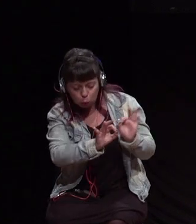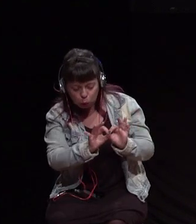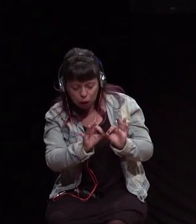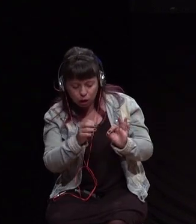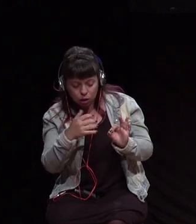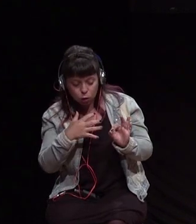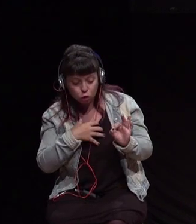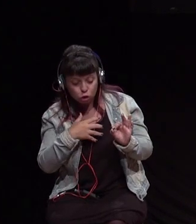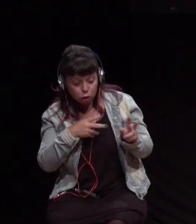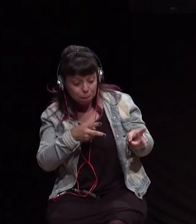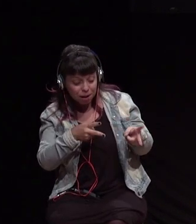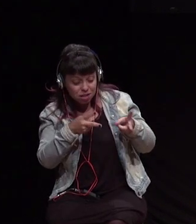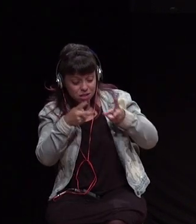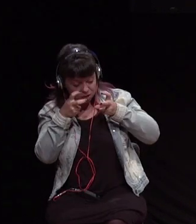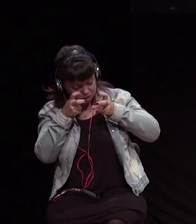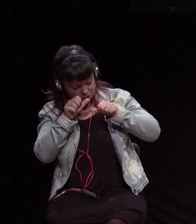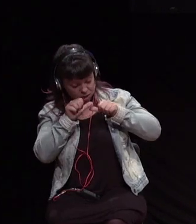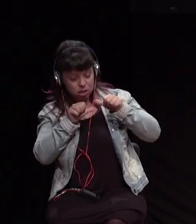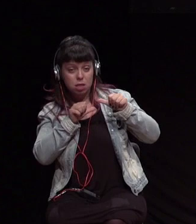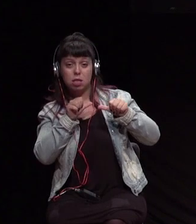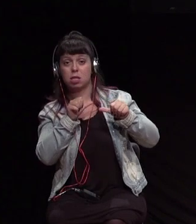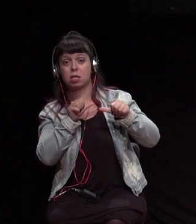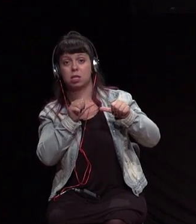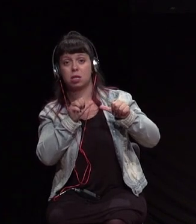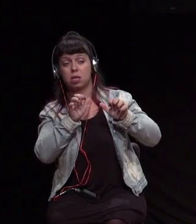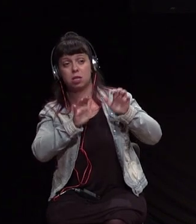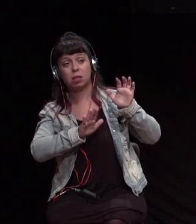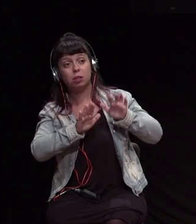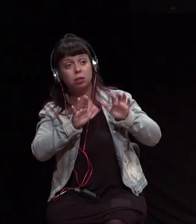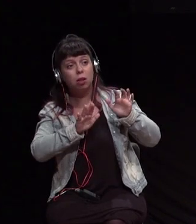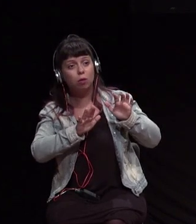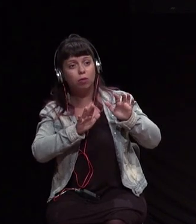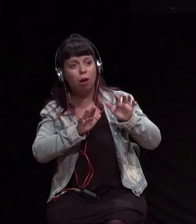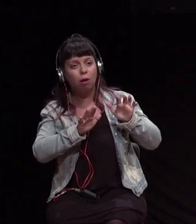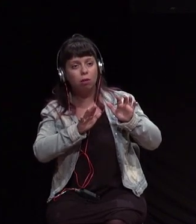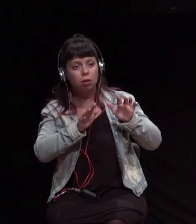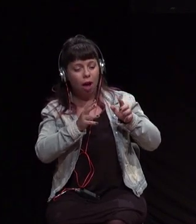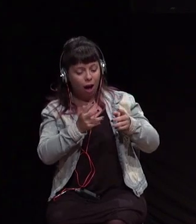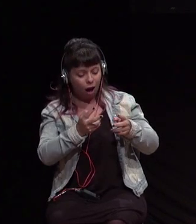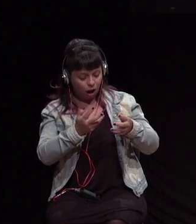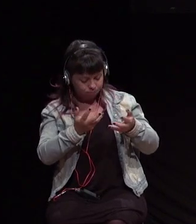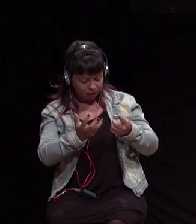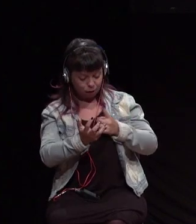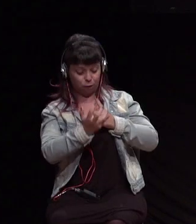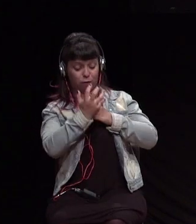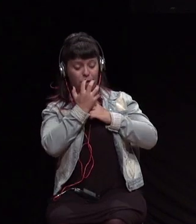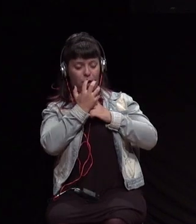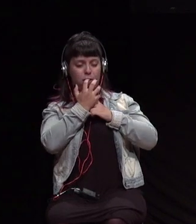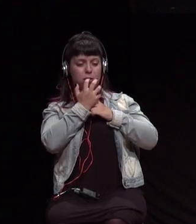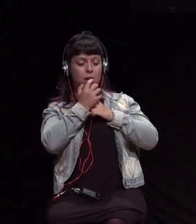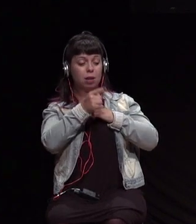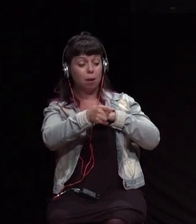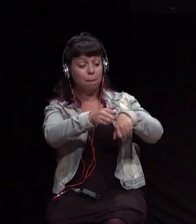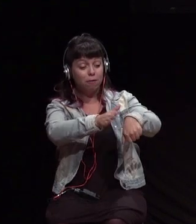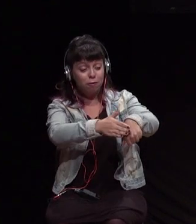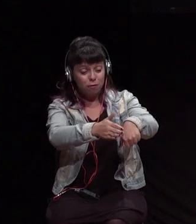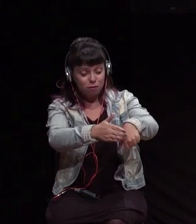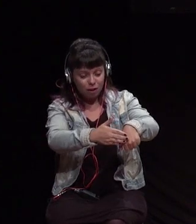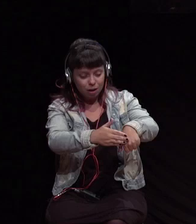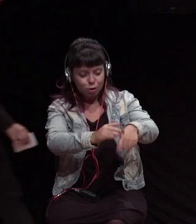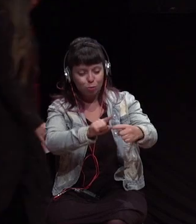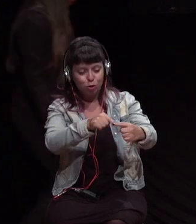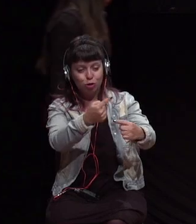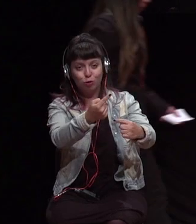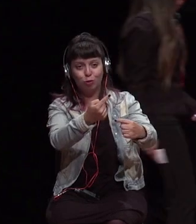So though we might look at Samuel Chapman Armstrong's archive in the example of my project and see somebody